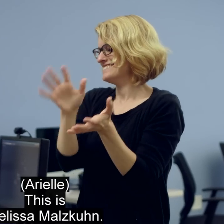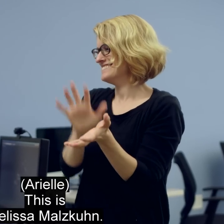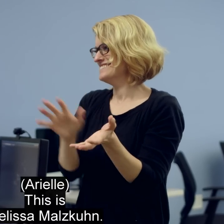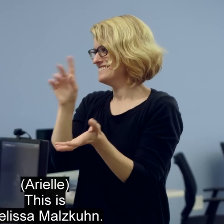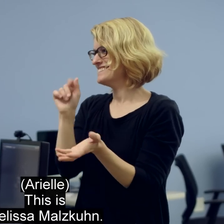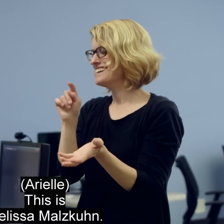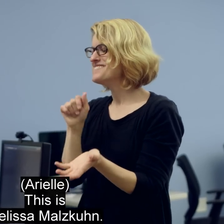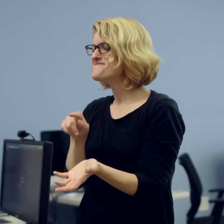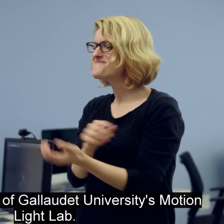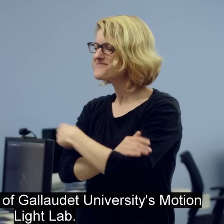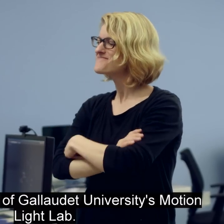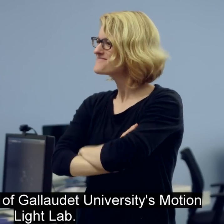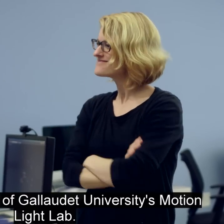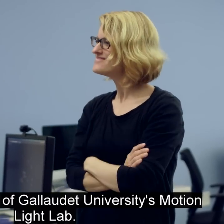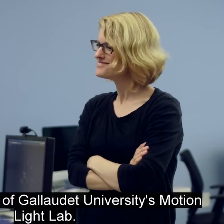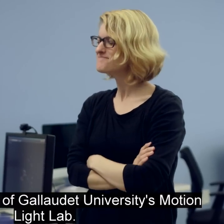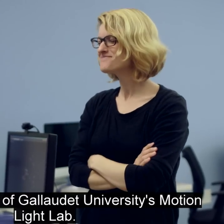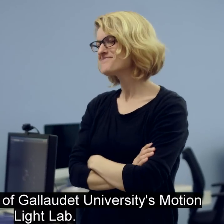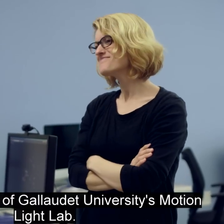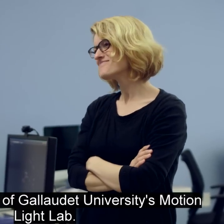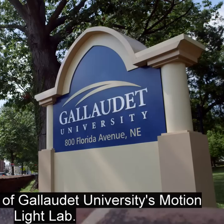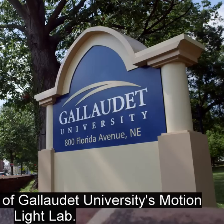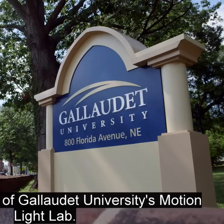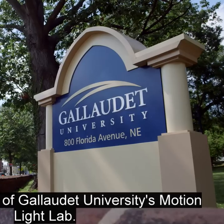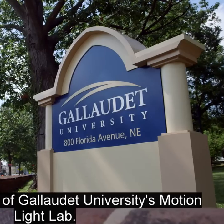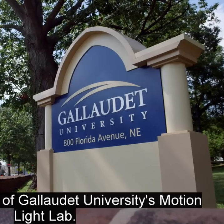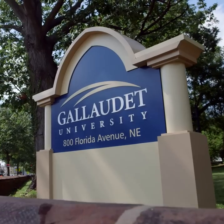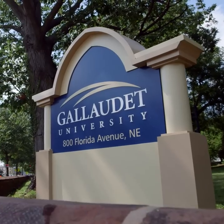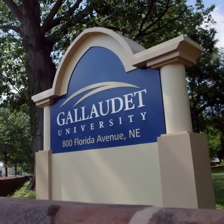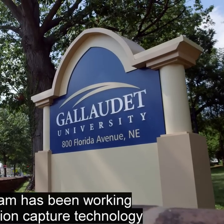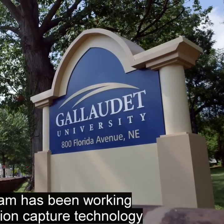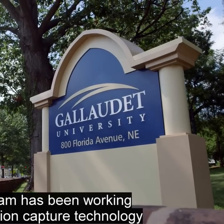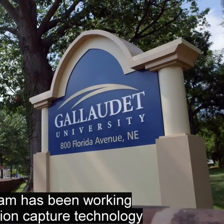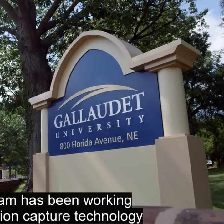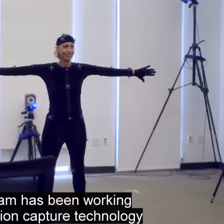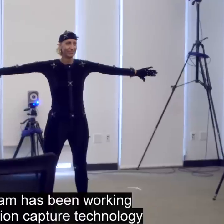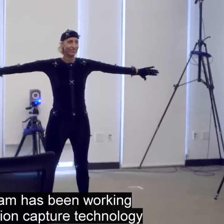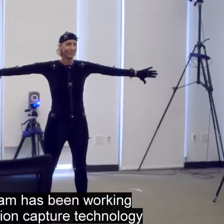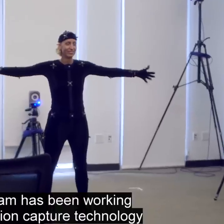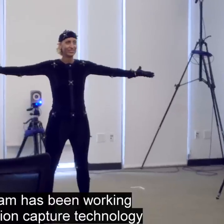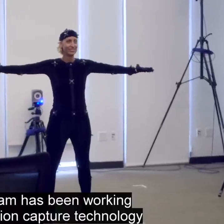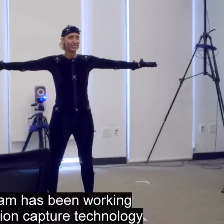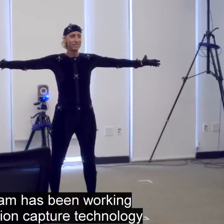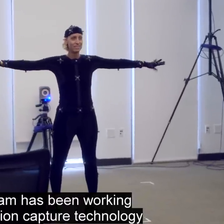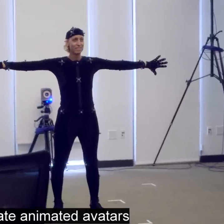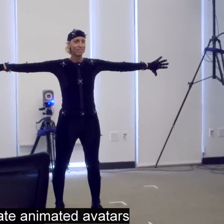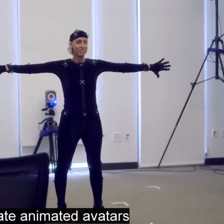This is Melissa Malskun. She's the director of Gallaudet University's Motion Light Lab. Her team has been working with motion capture technology